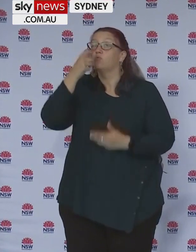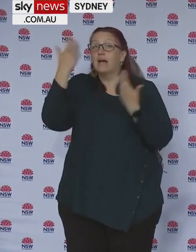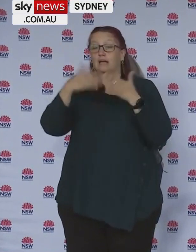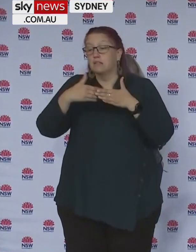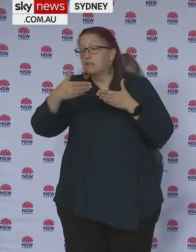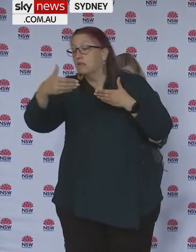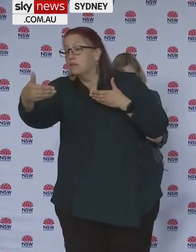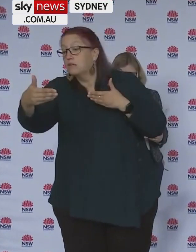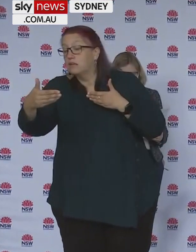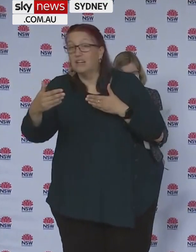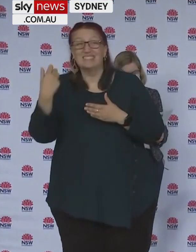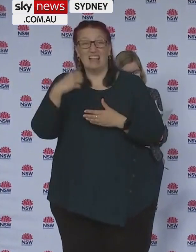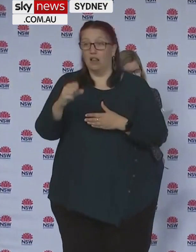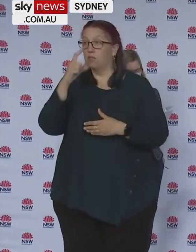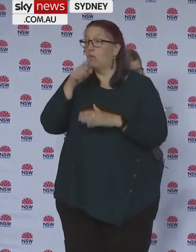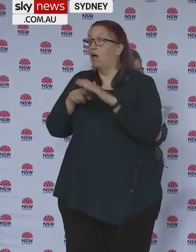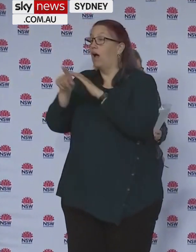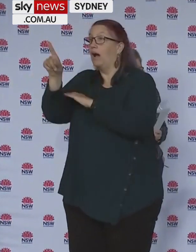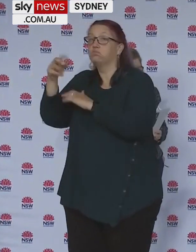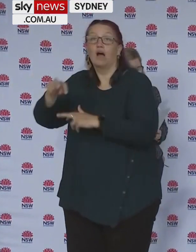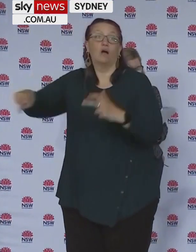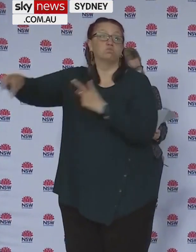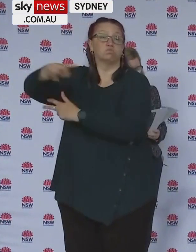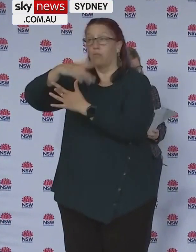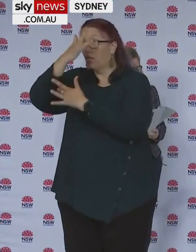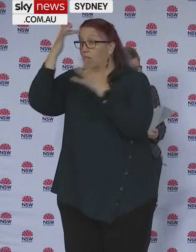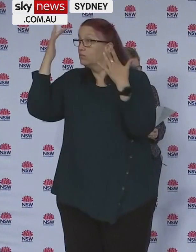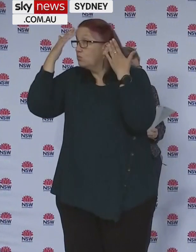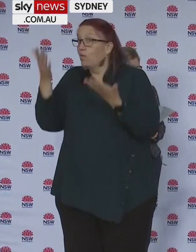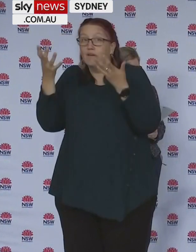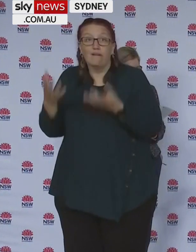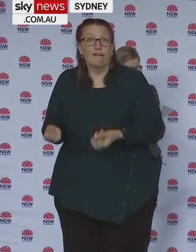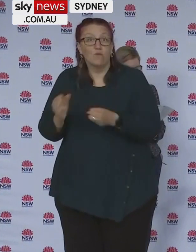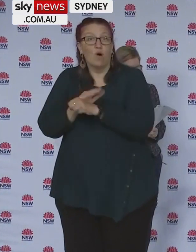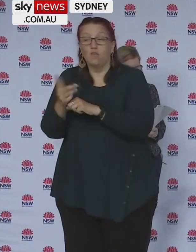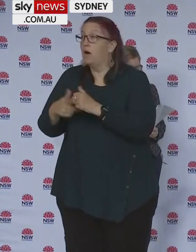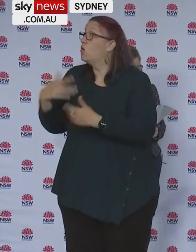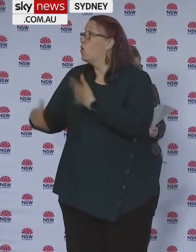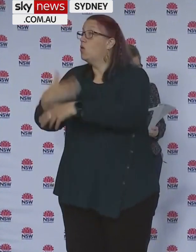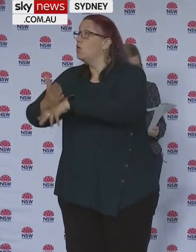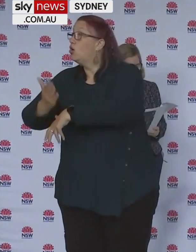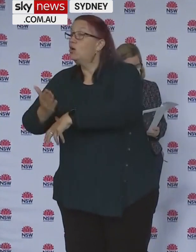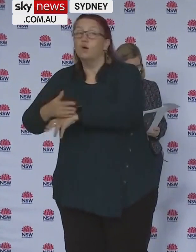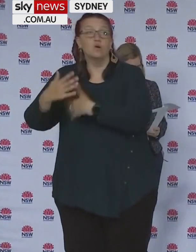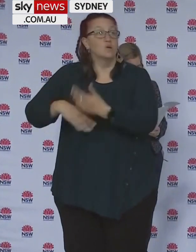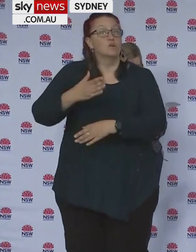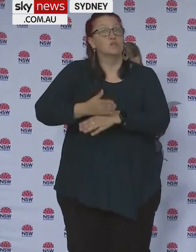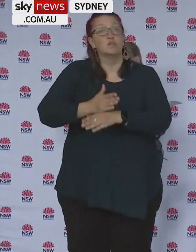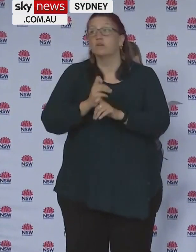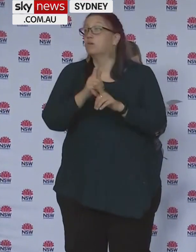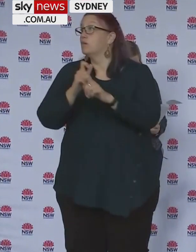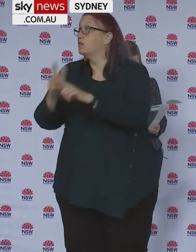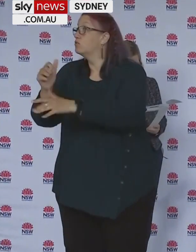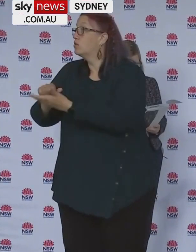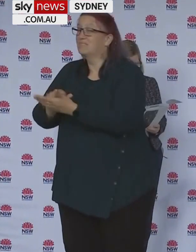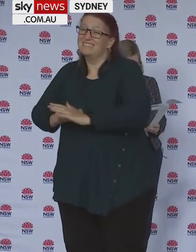We can't afford to have people continue to have the virus going about their business. We cannot continue to allow that to